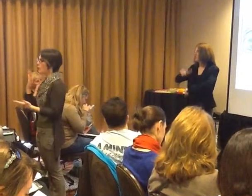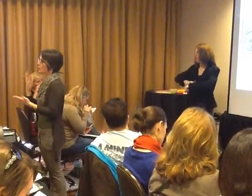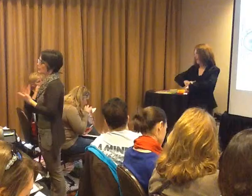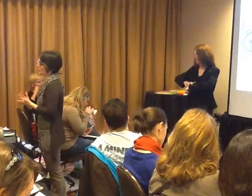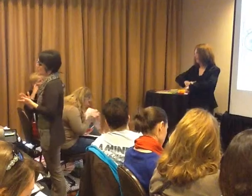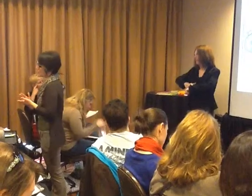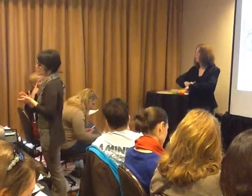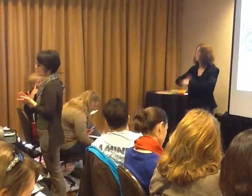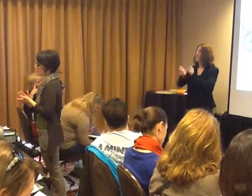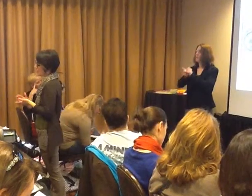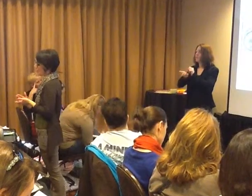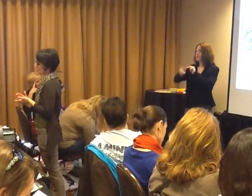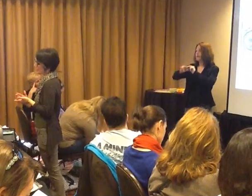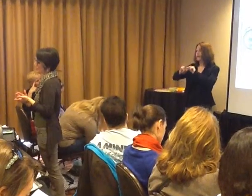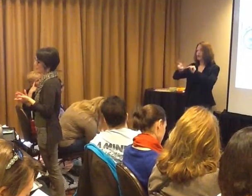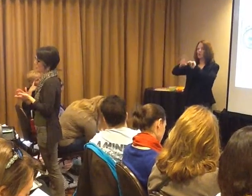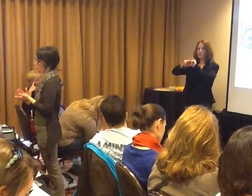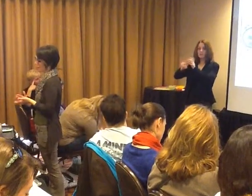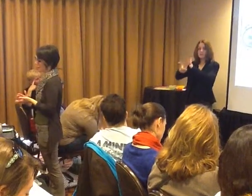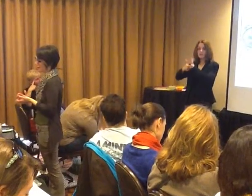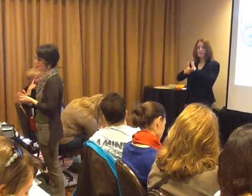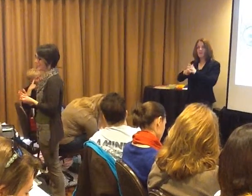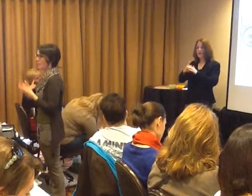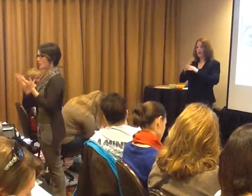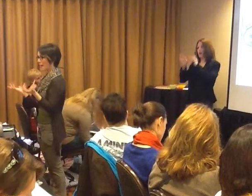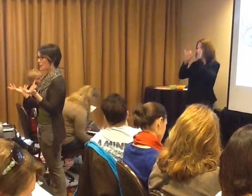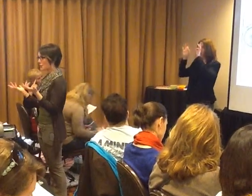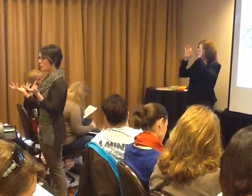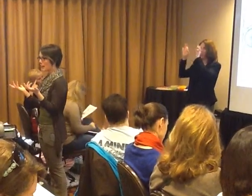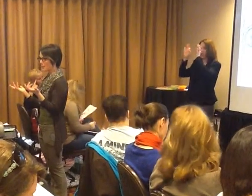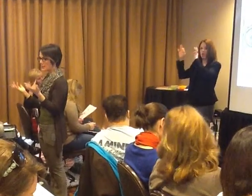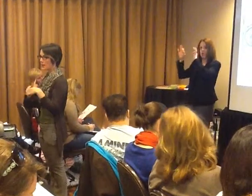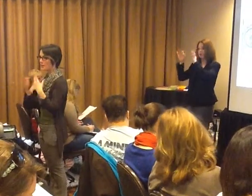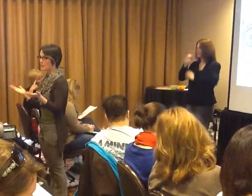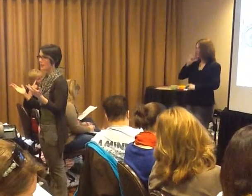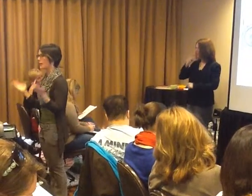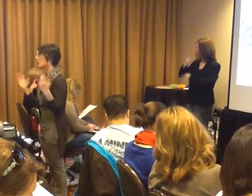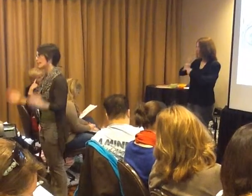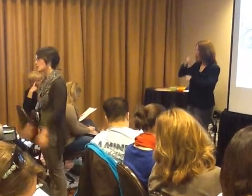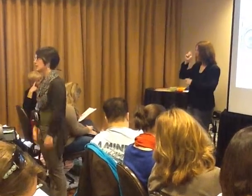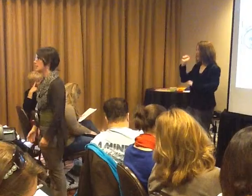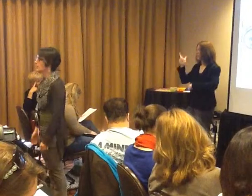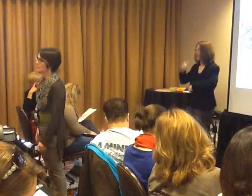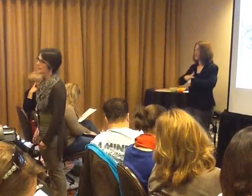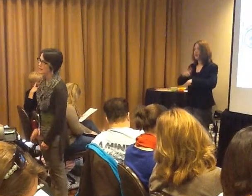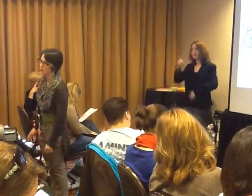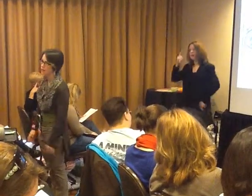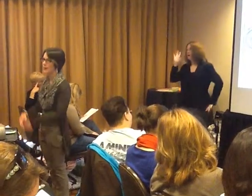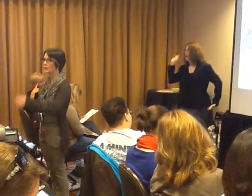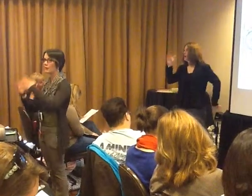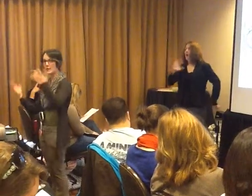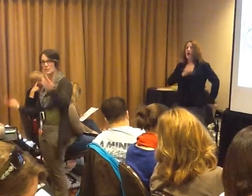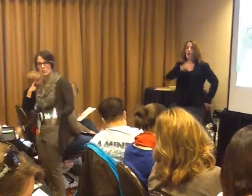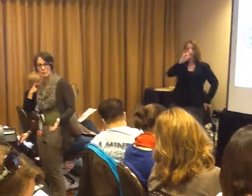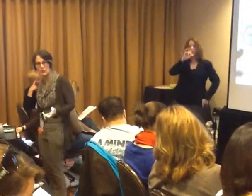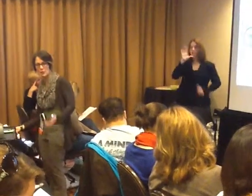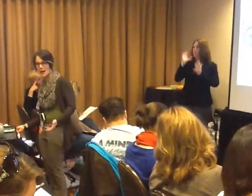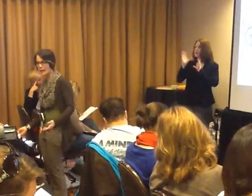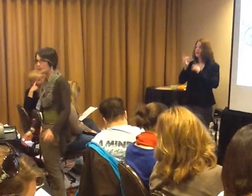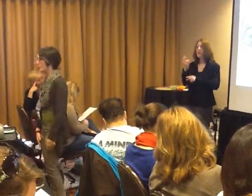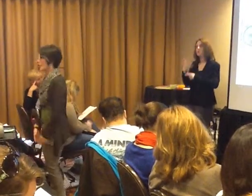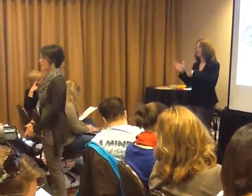time with increasing demands for distraction. Kind of cool, right? Because all the time we're like, oh my gosh, our kids don't pay attention, or they can only pay attention